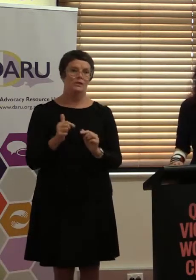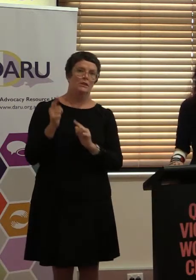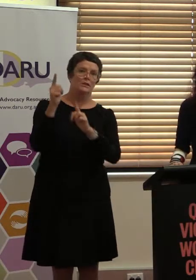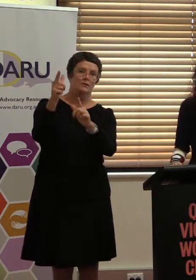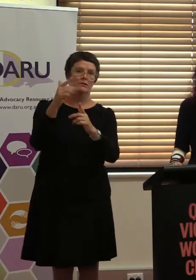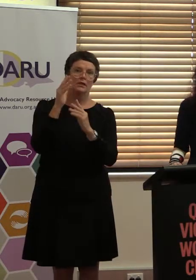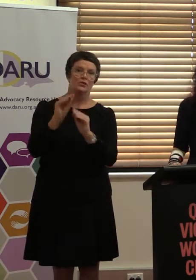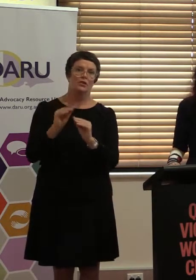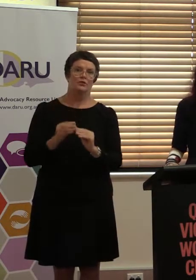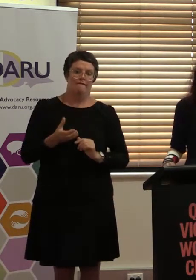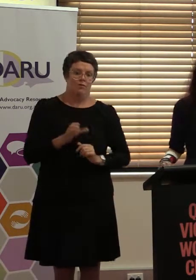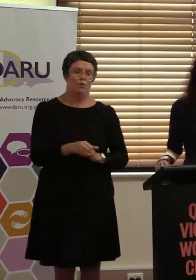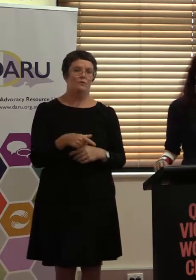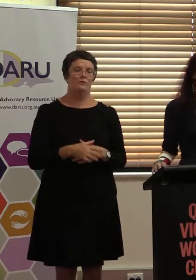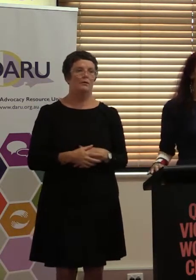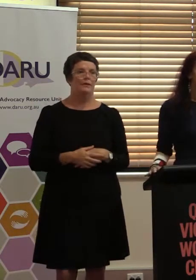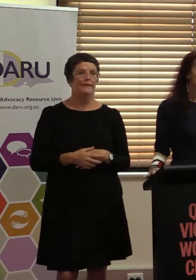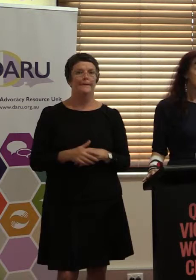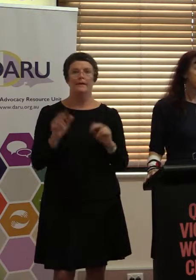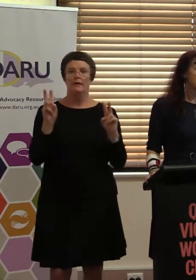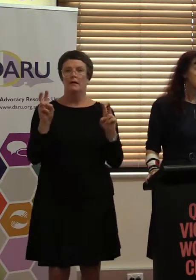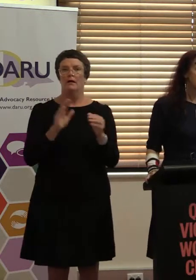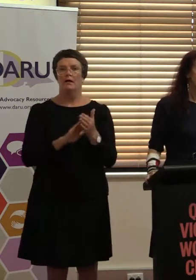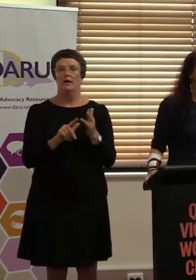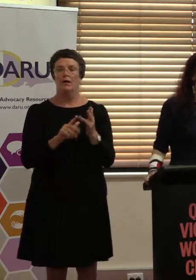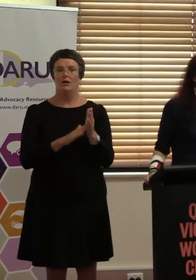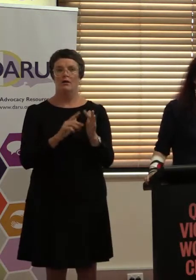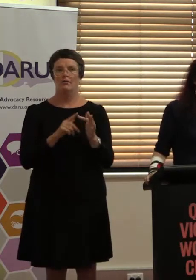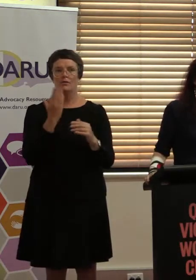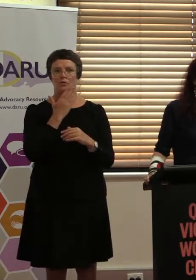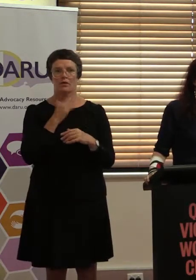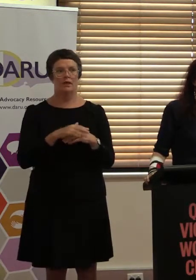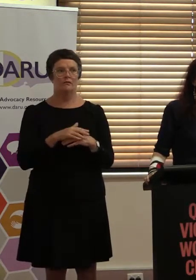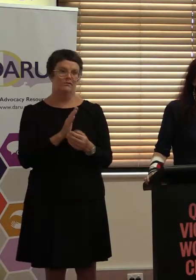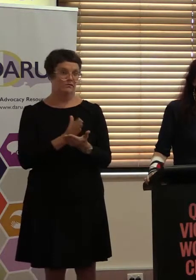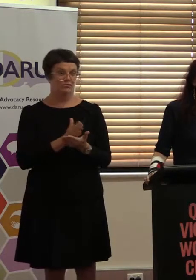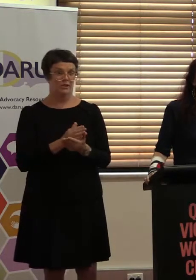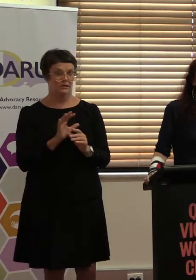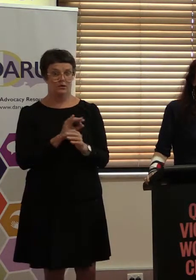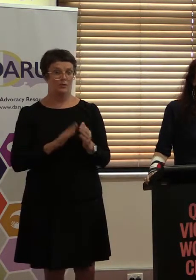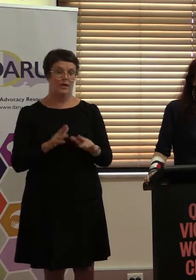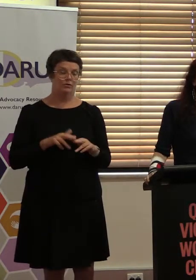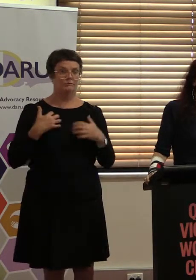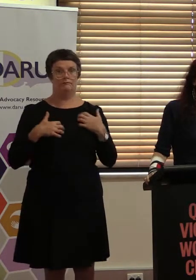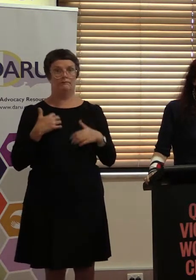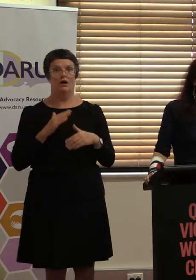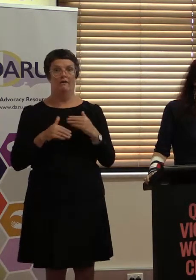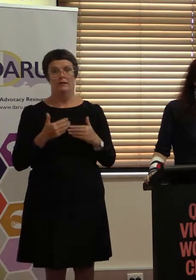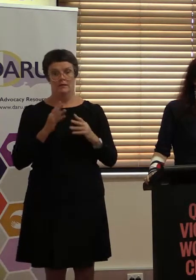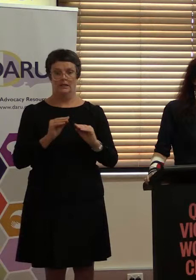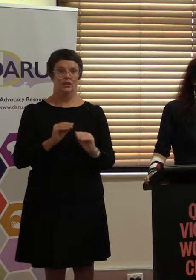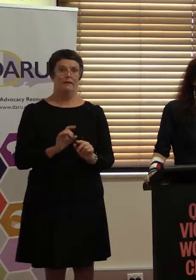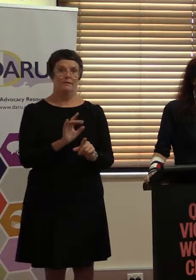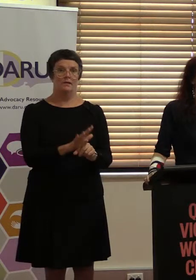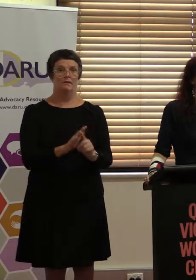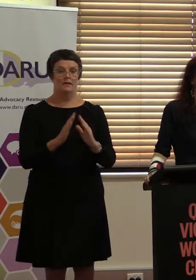to note that in terms of homeschooling, and let's face it, no parent really is excited about doing homeschooling. They do